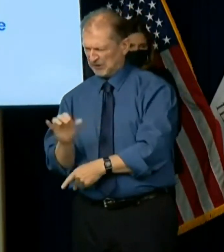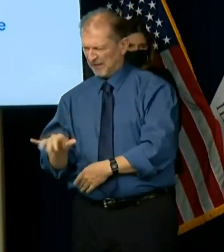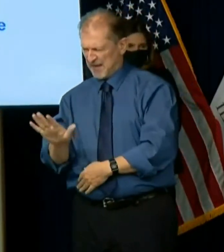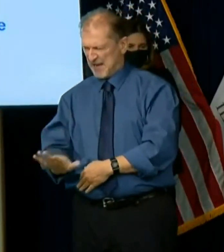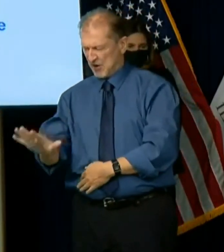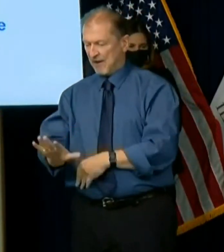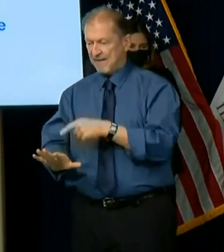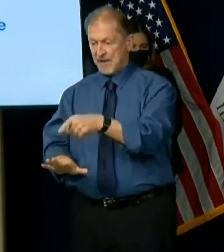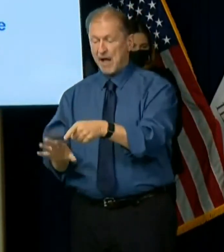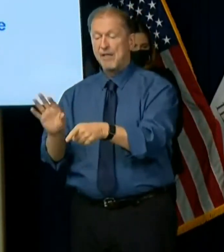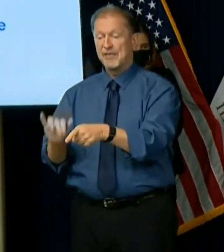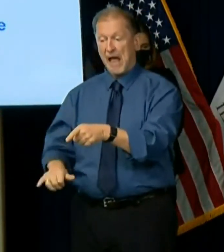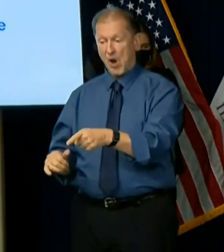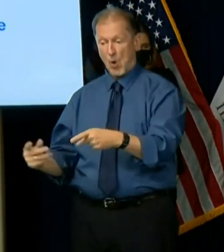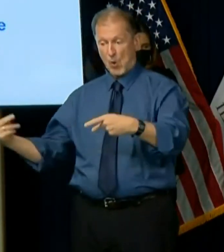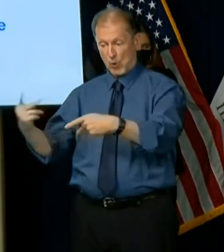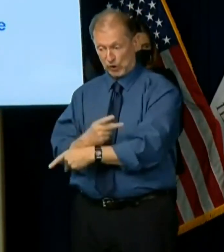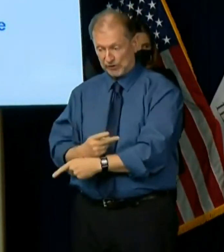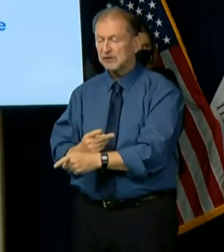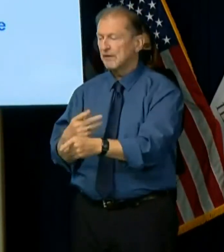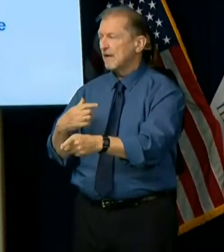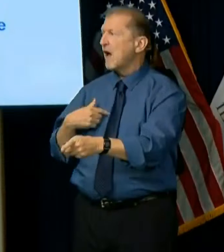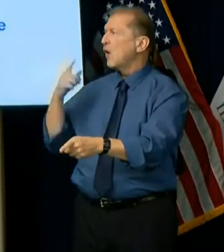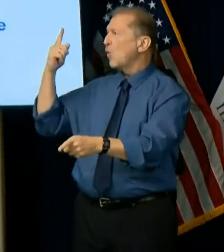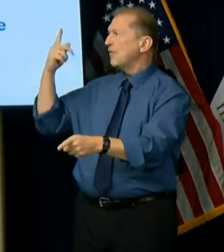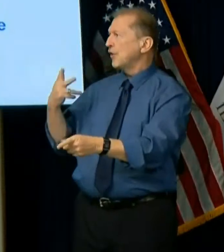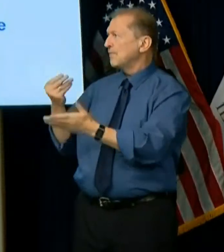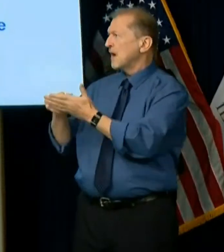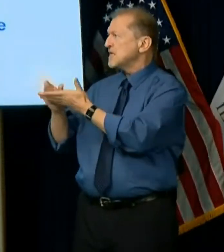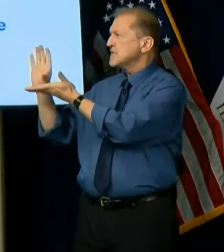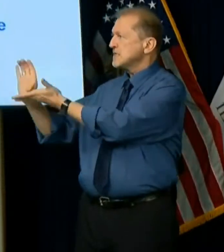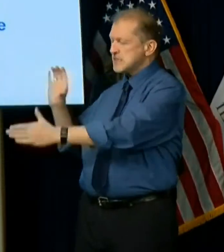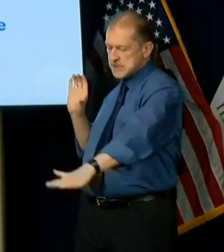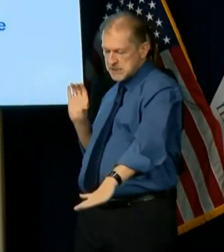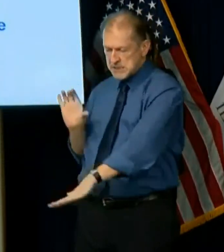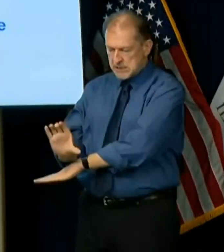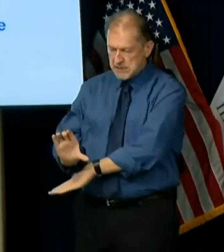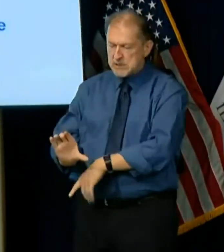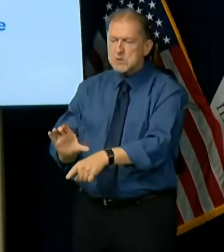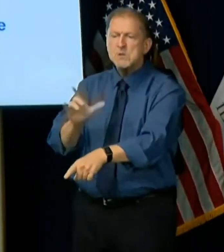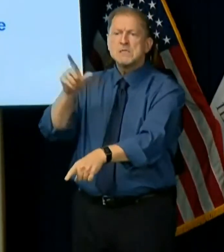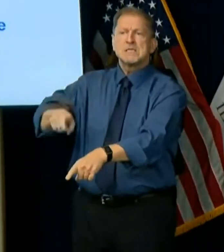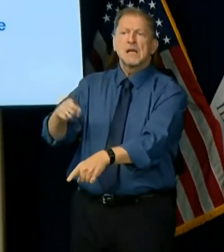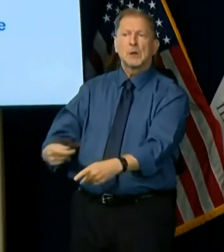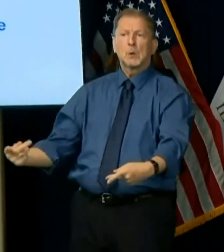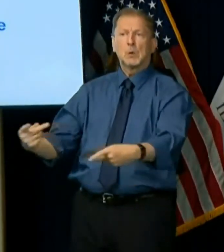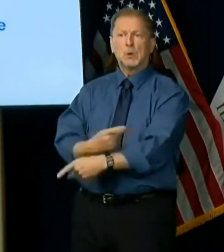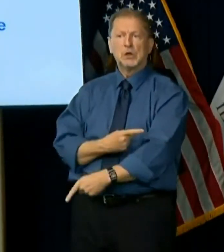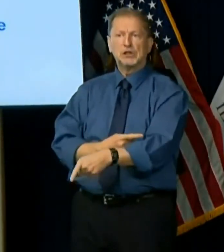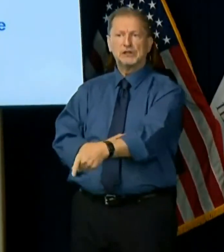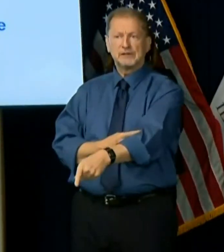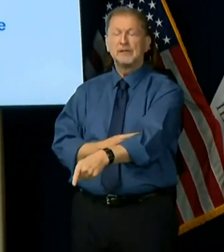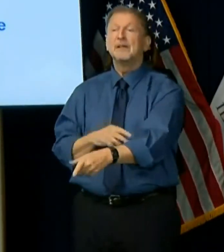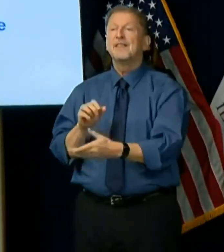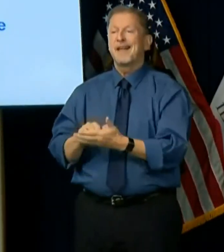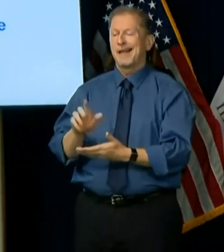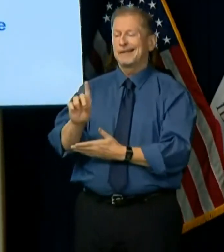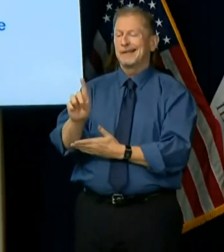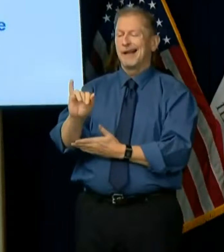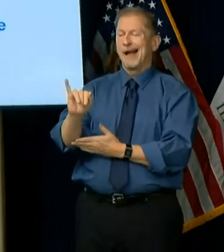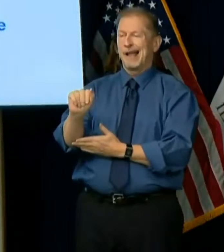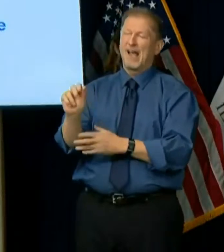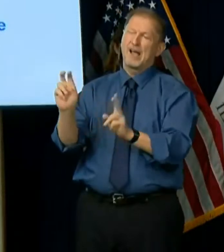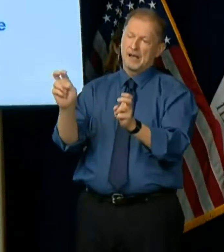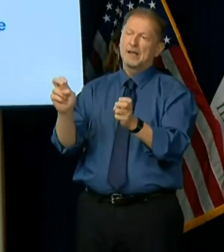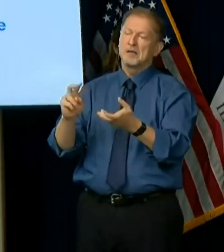These hard-hit geographies have received a third of the total funds. A map of the 176 DIAs can be found online on our